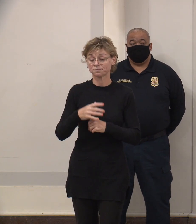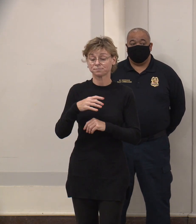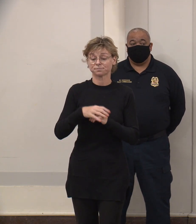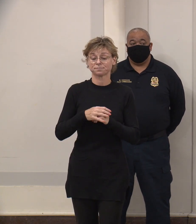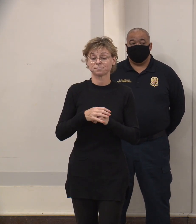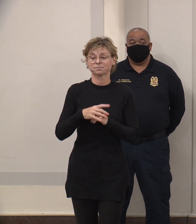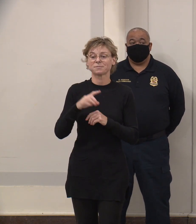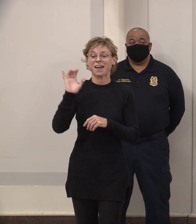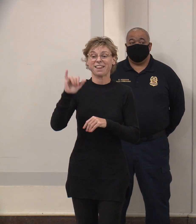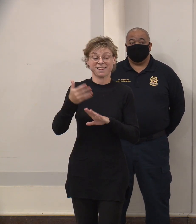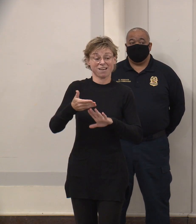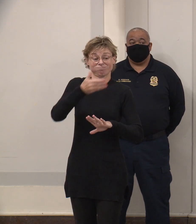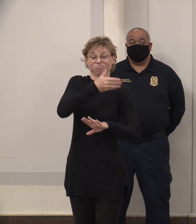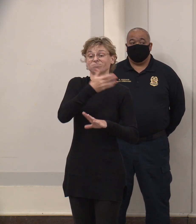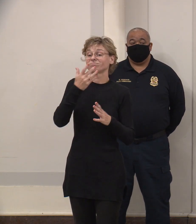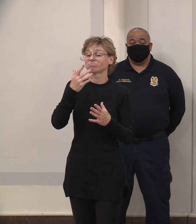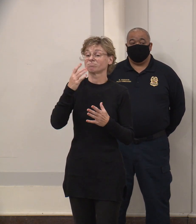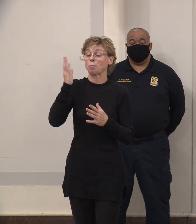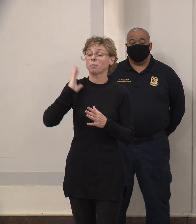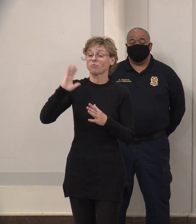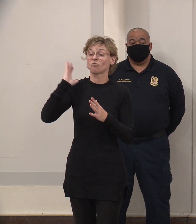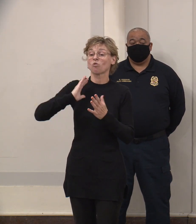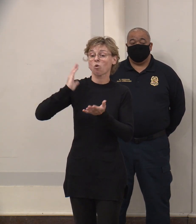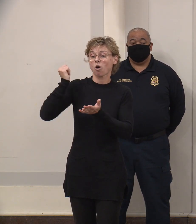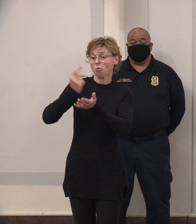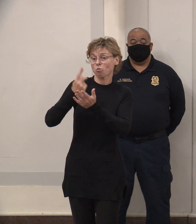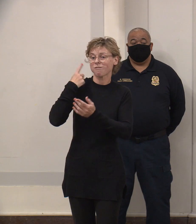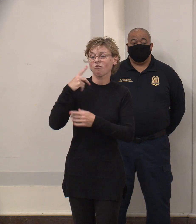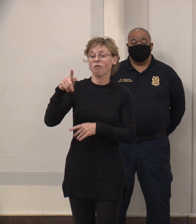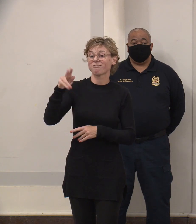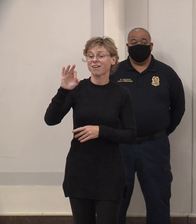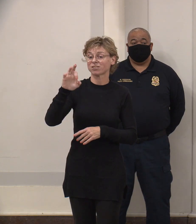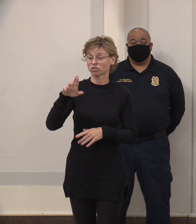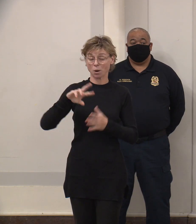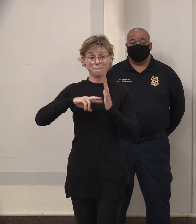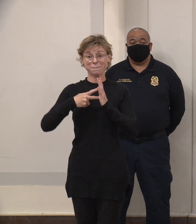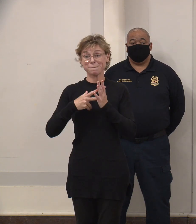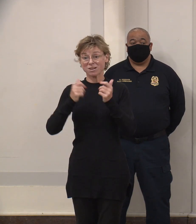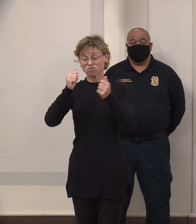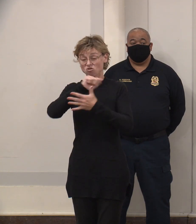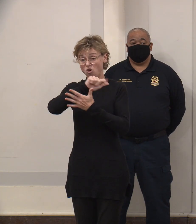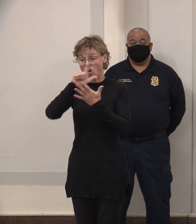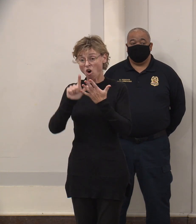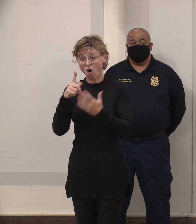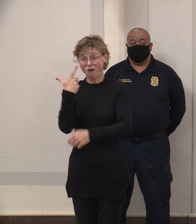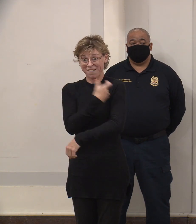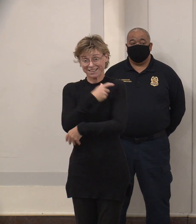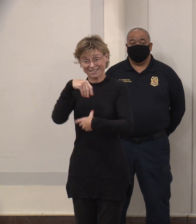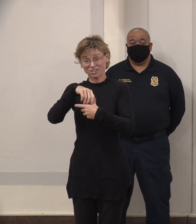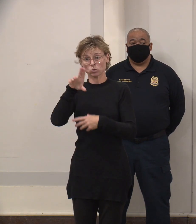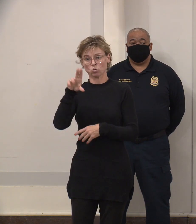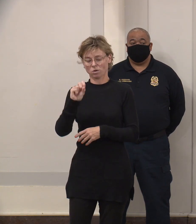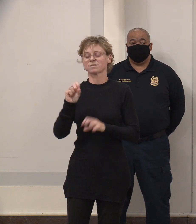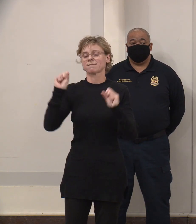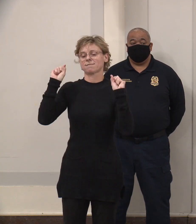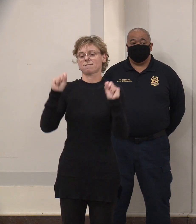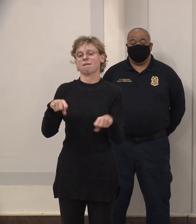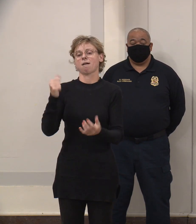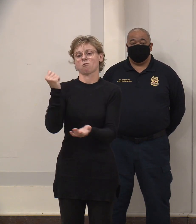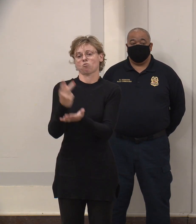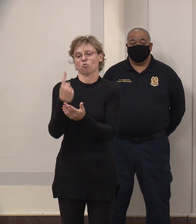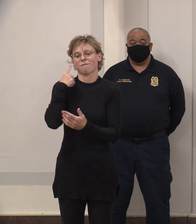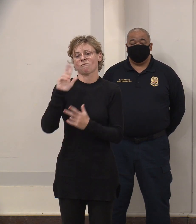previous authorization and approval for Pfizer boosters. This means all vaccines administered in the U.S. are now authorized